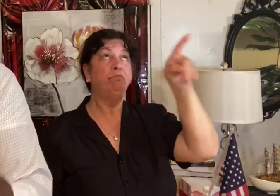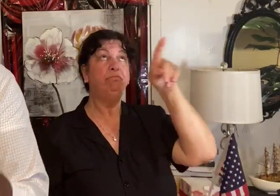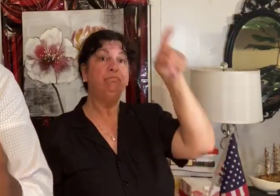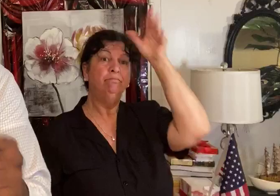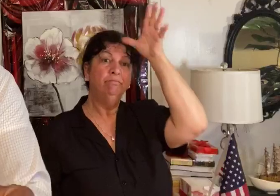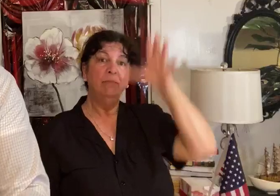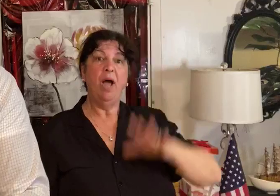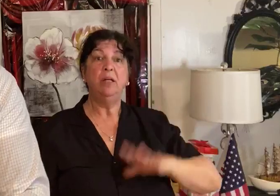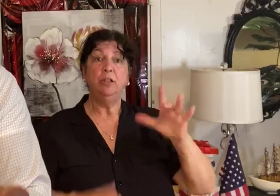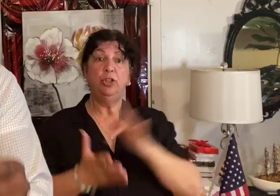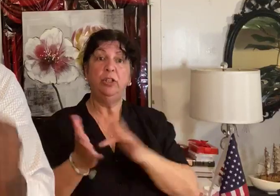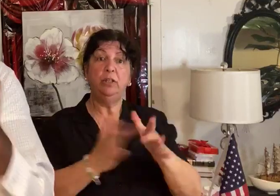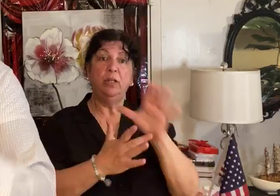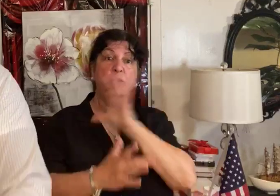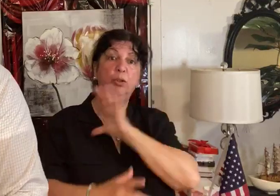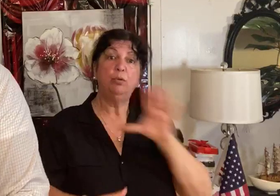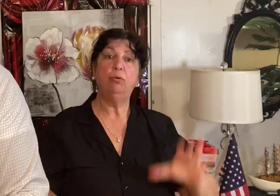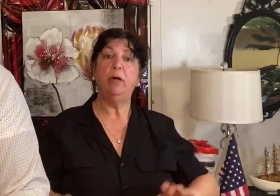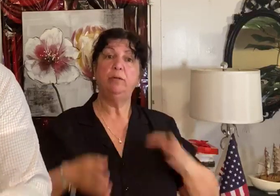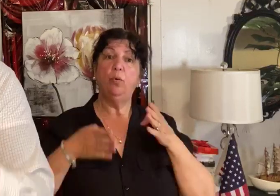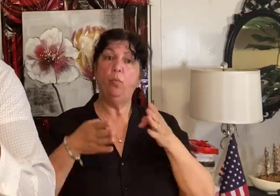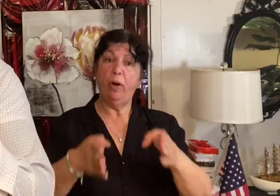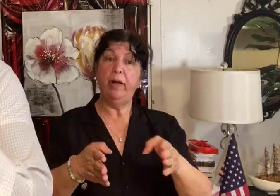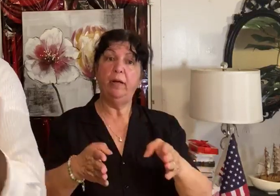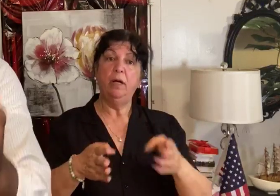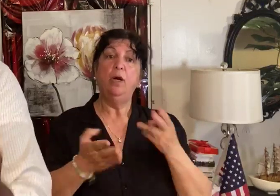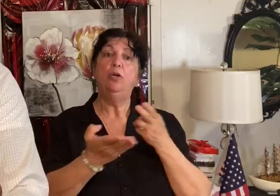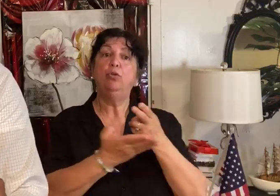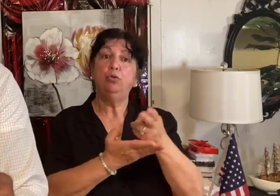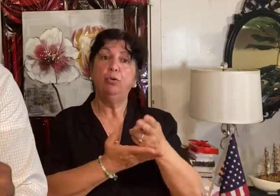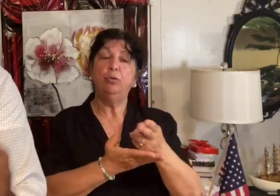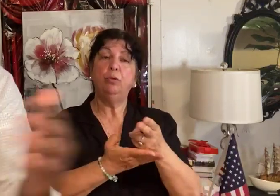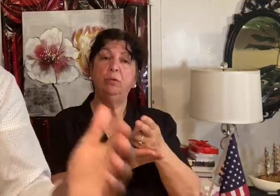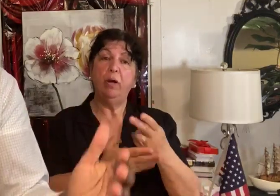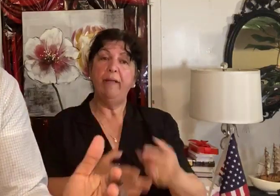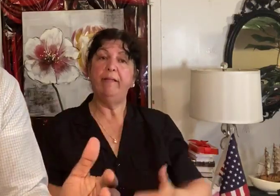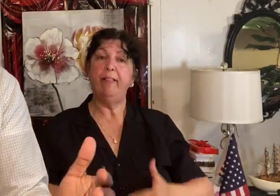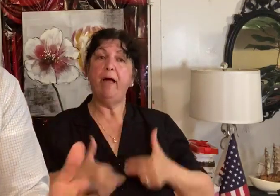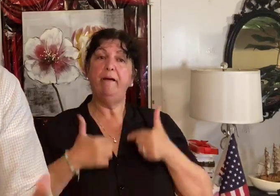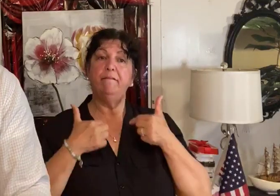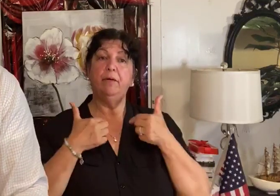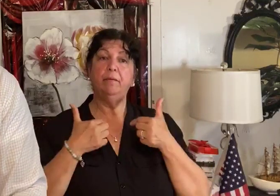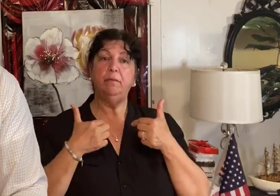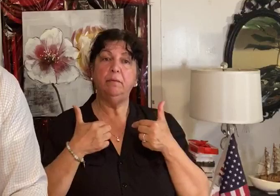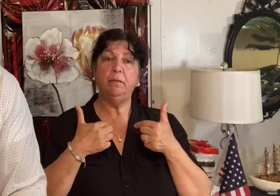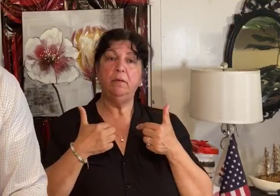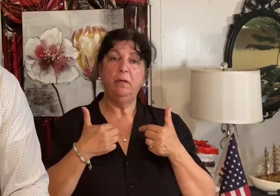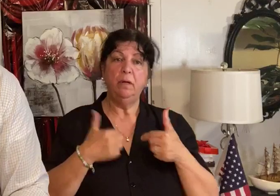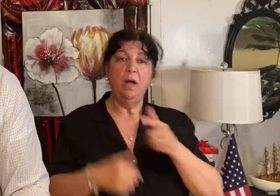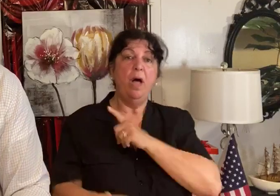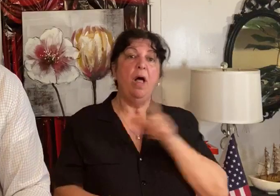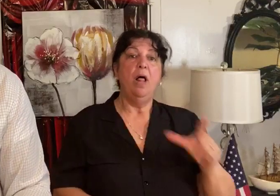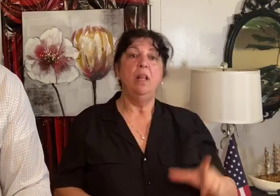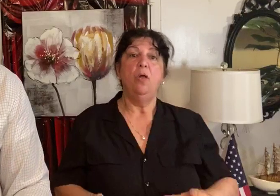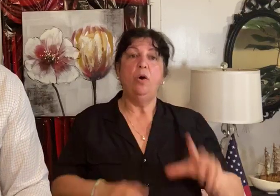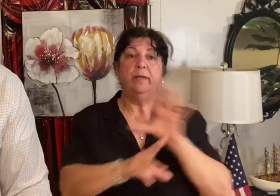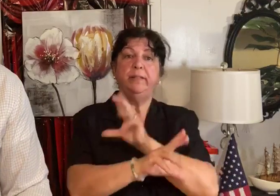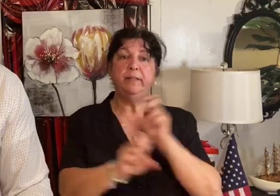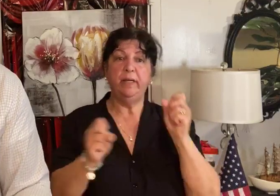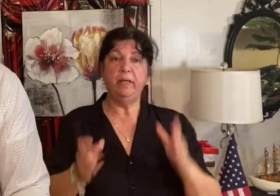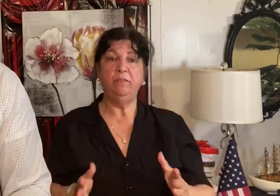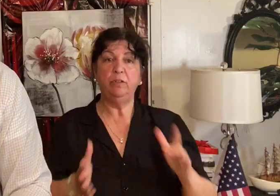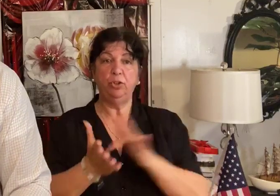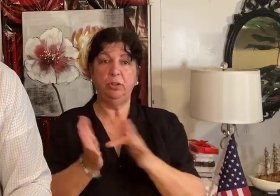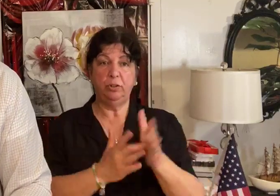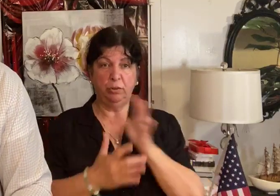Christ, who is the way, the truth, and the life. That's our Lord and Savior, Jesus